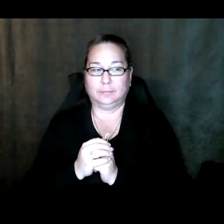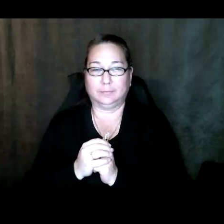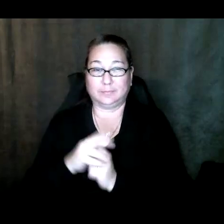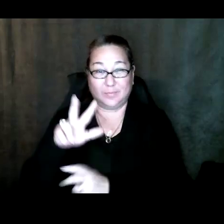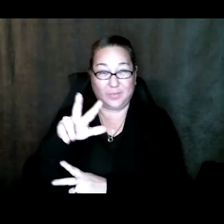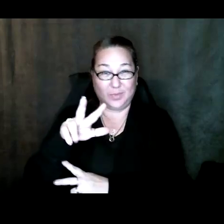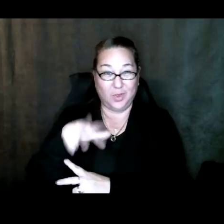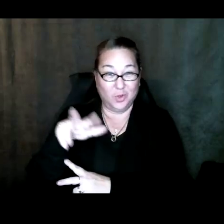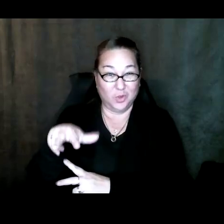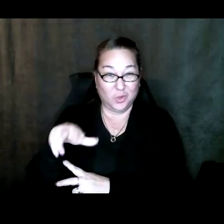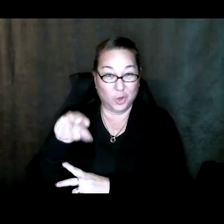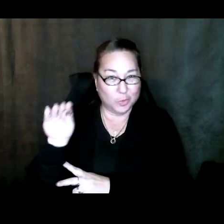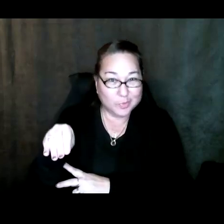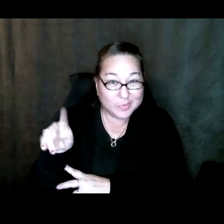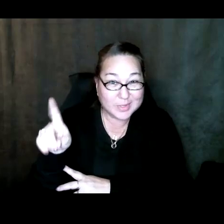33%,